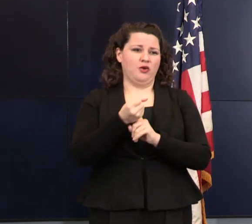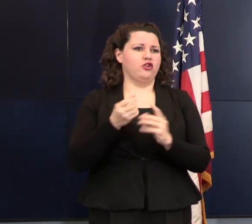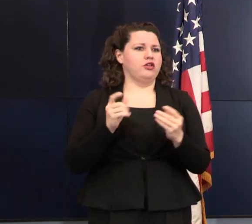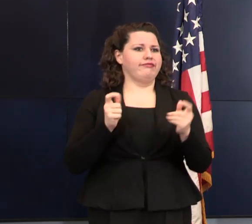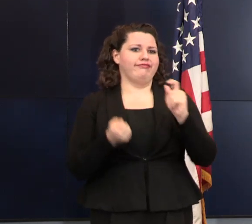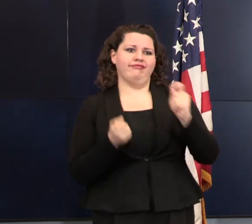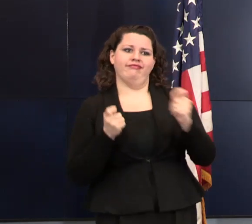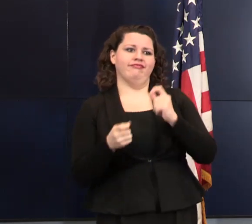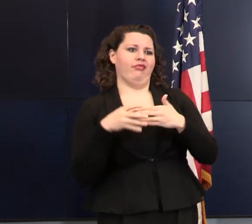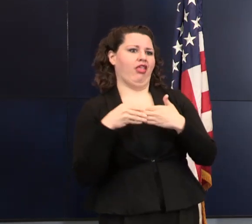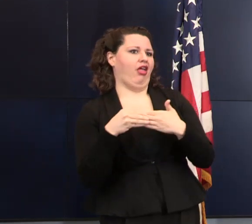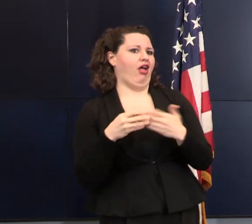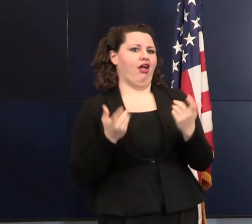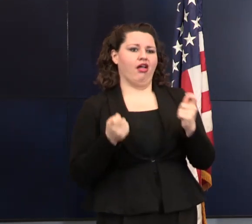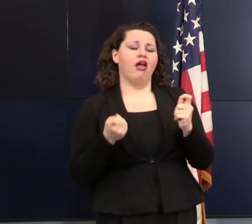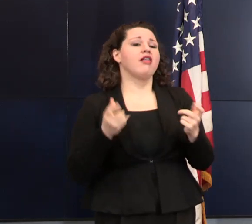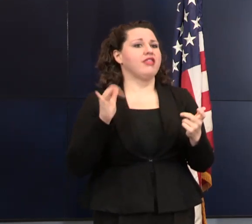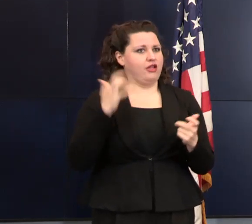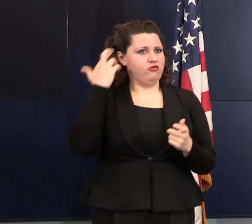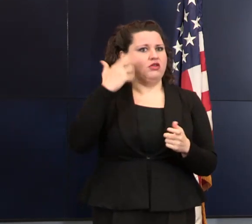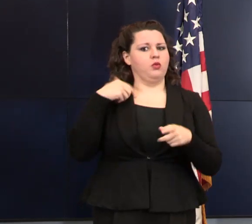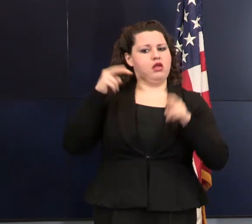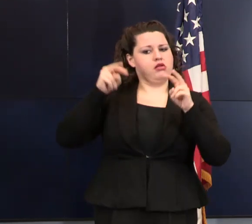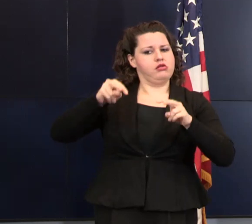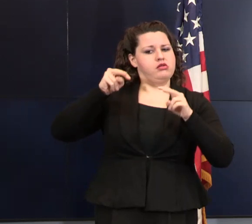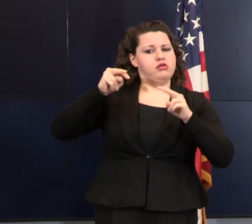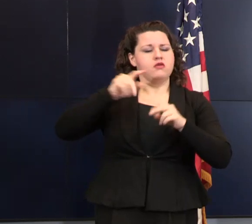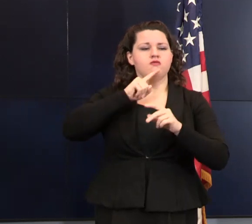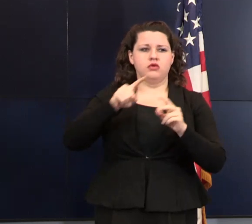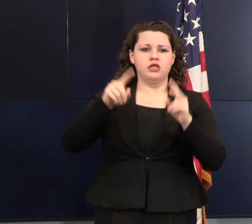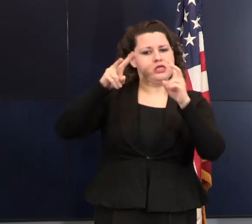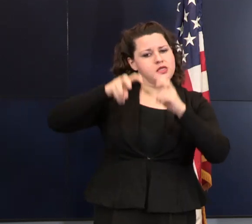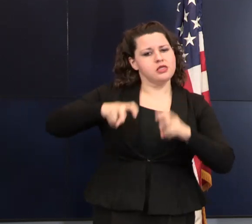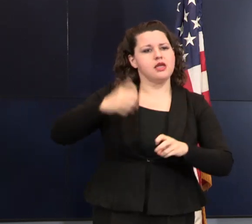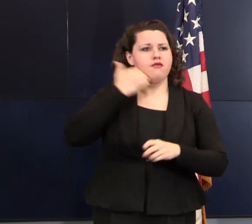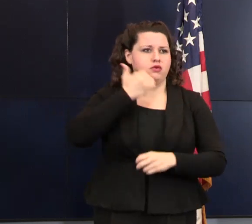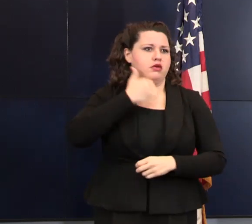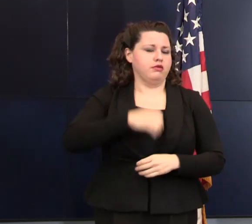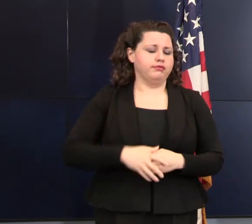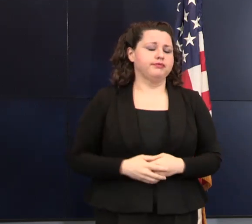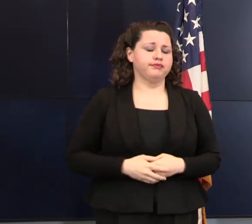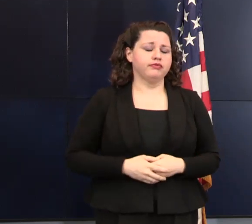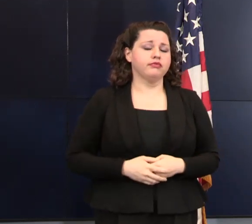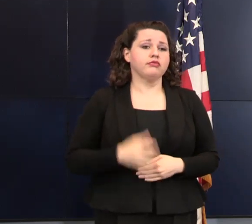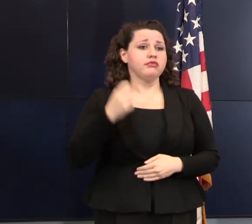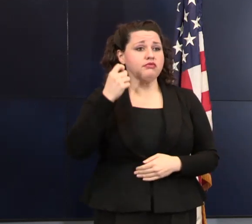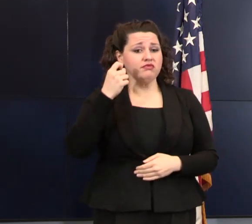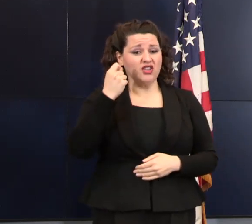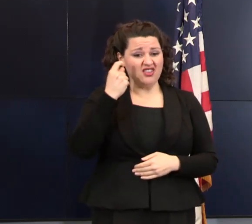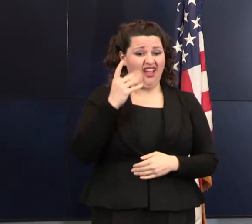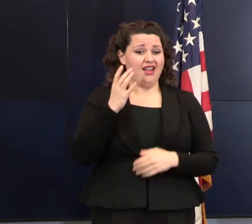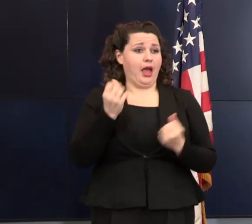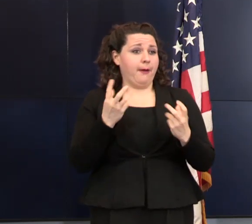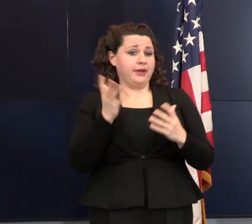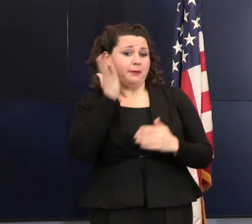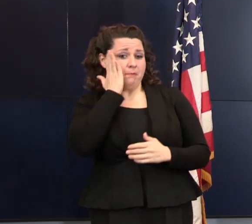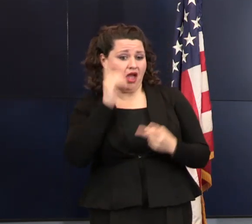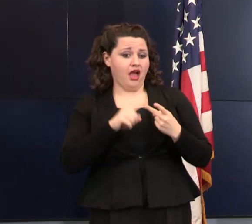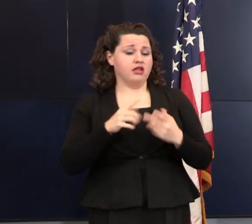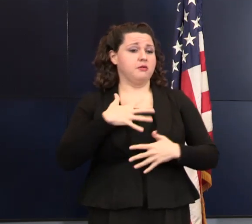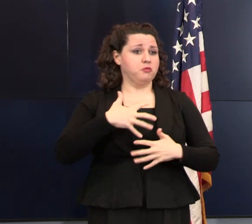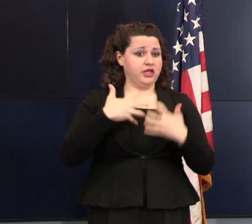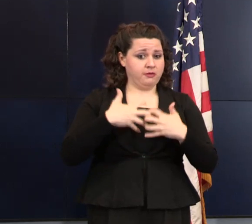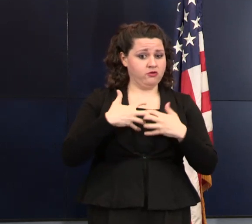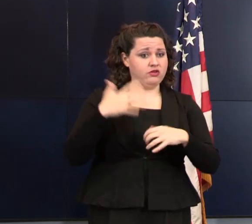which is why we continue to monitor everything very closely on a daily basis. Understanding our bed and vent capacity